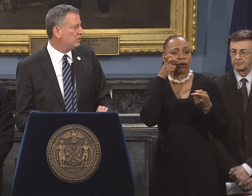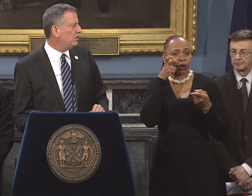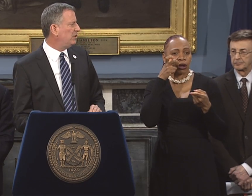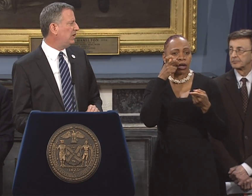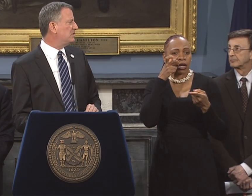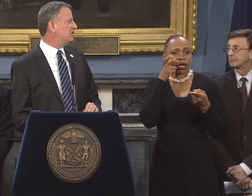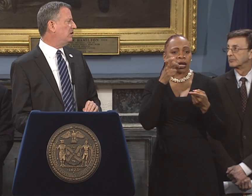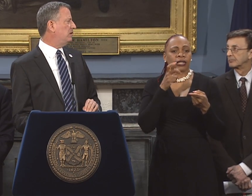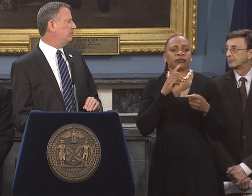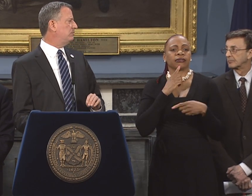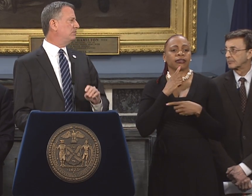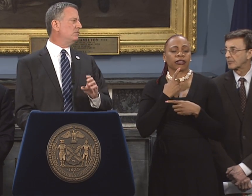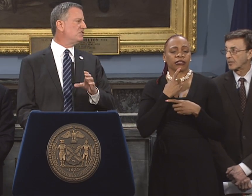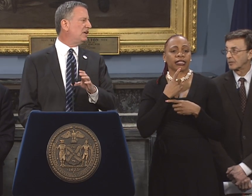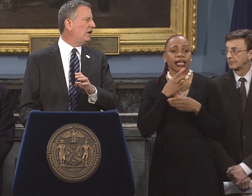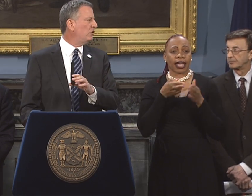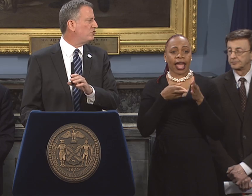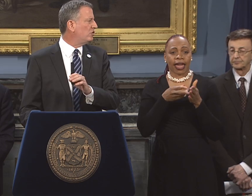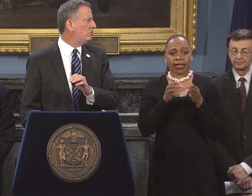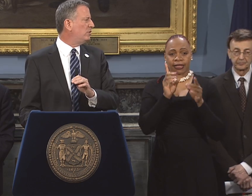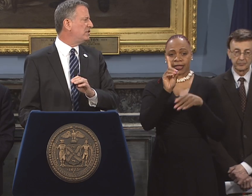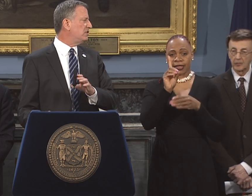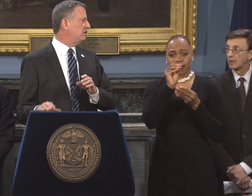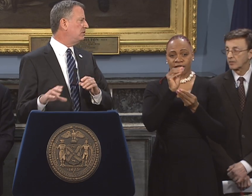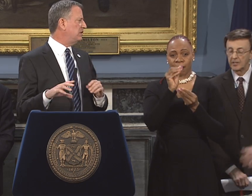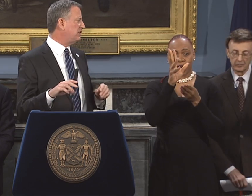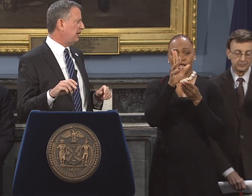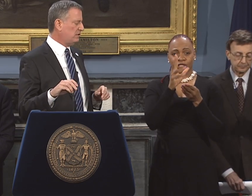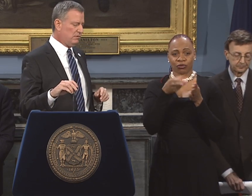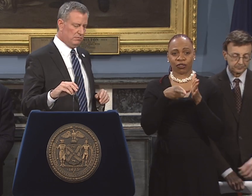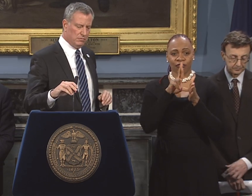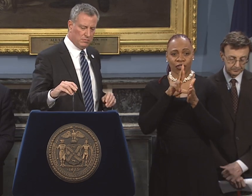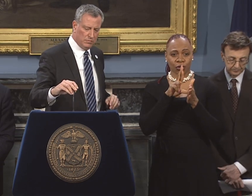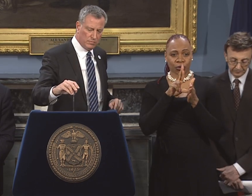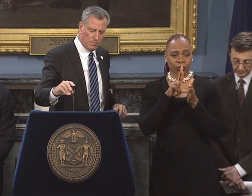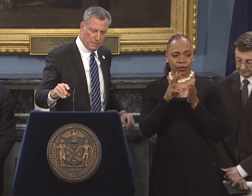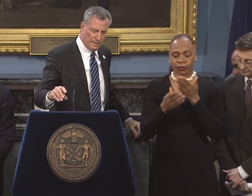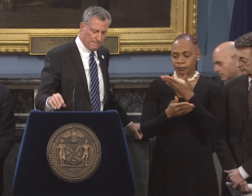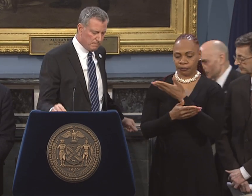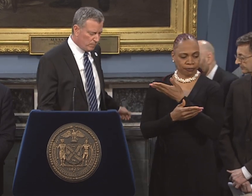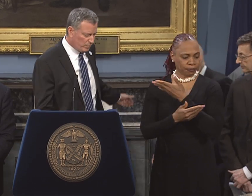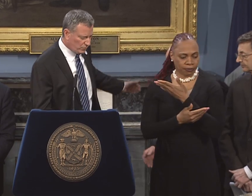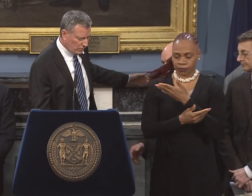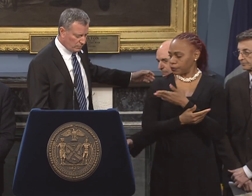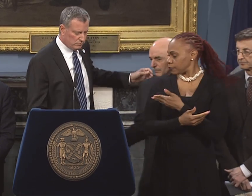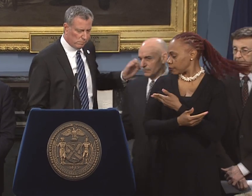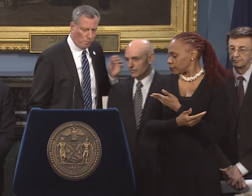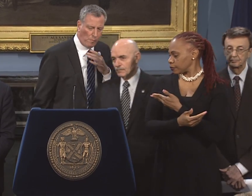data. Let me ask Sal or Joe, who has the exact.